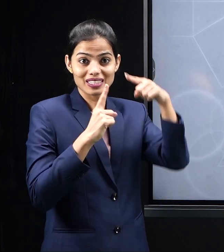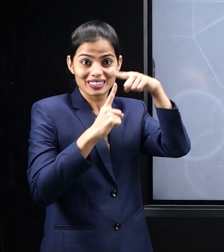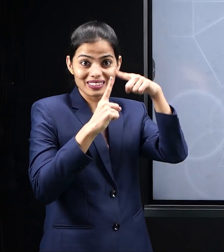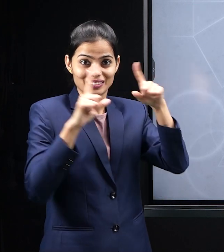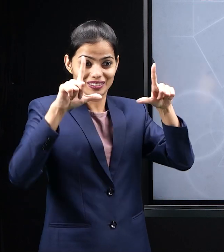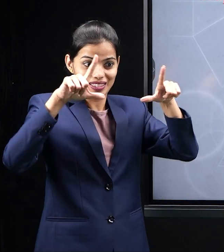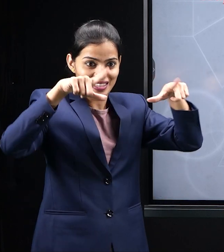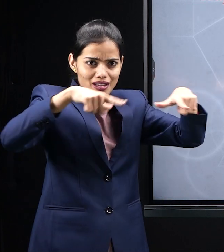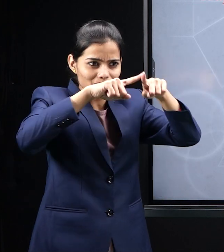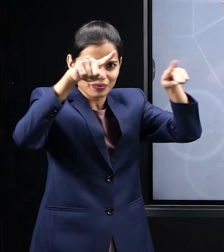Trapezium.